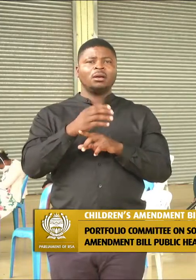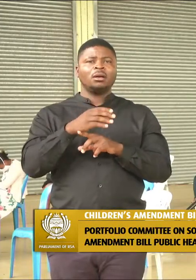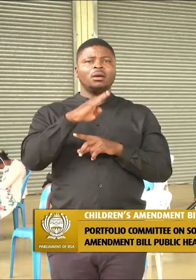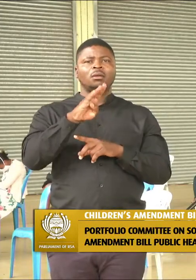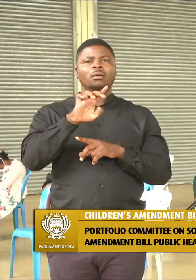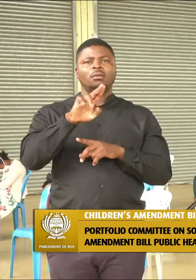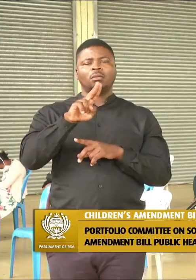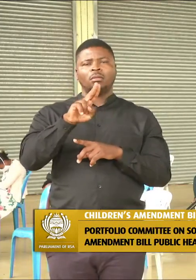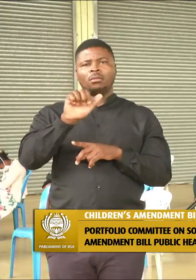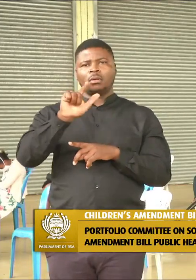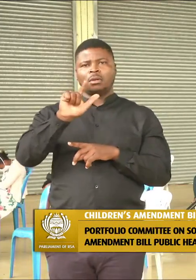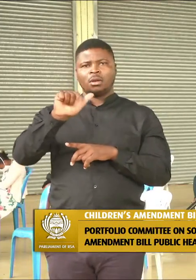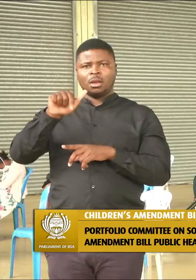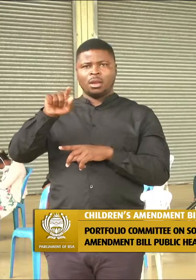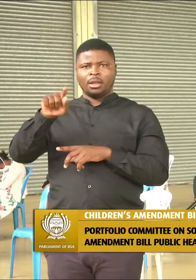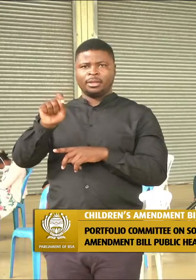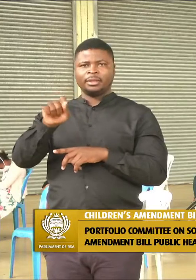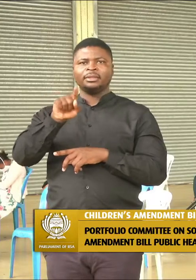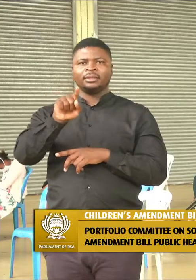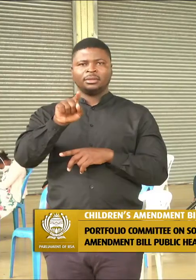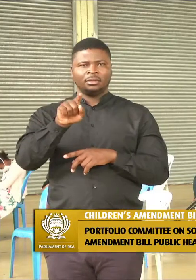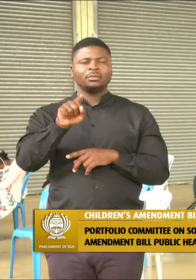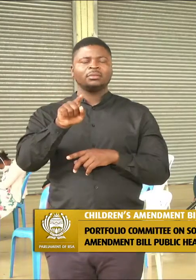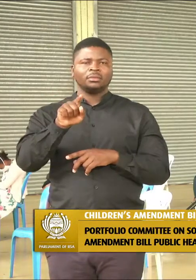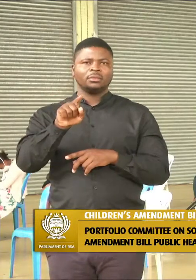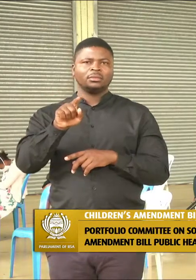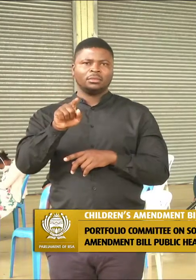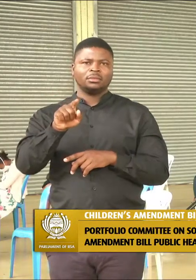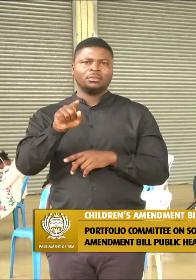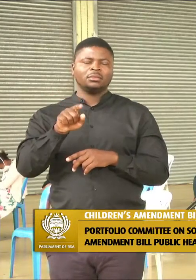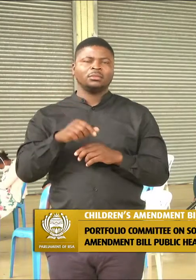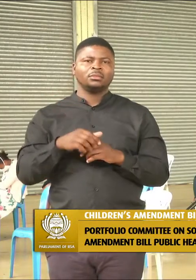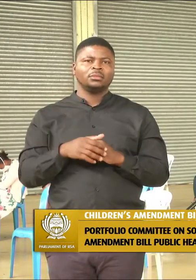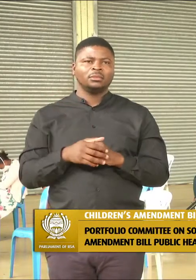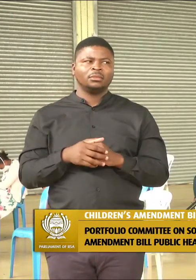is false charges against fathers.